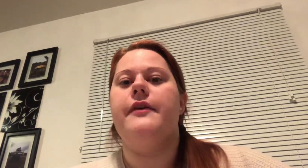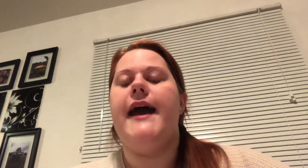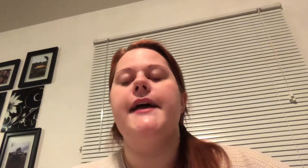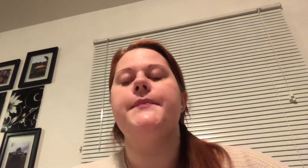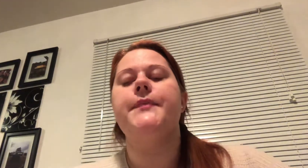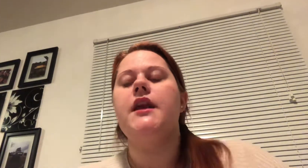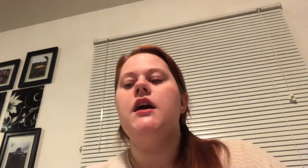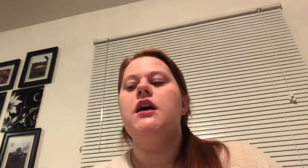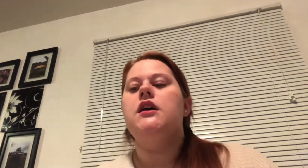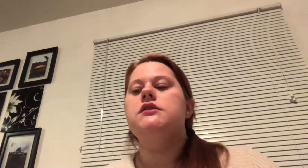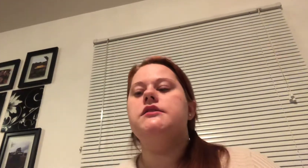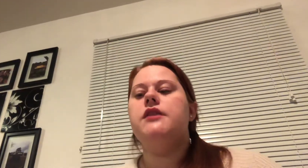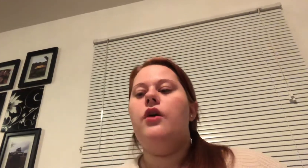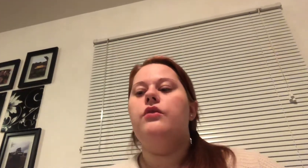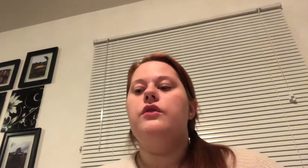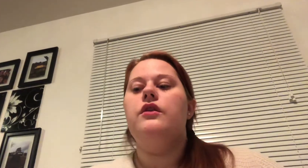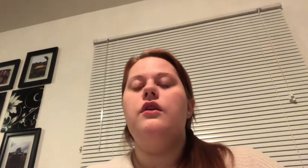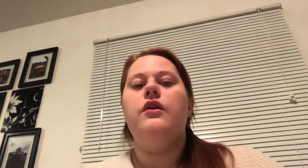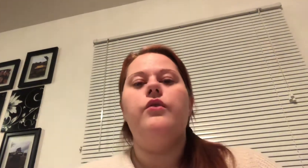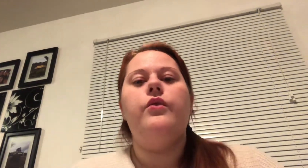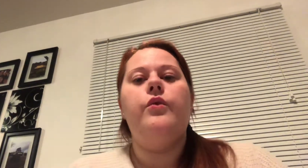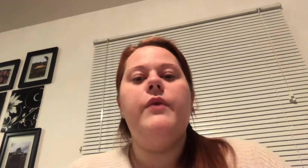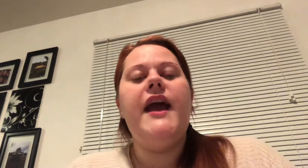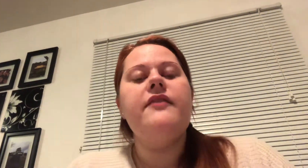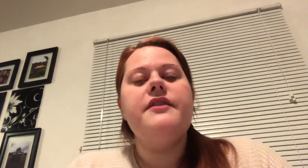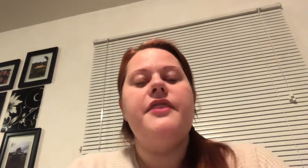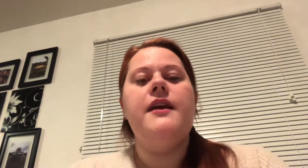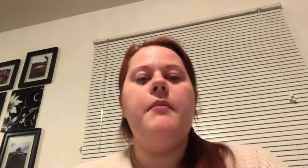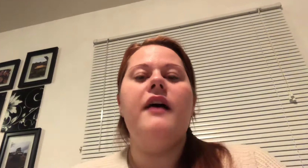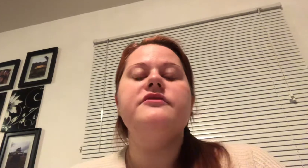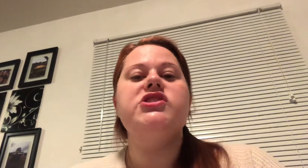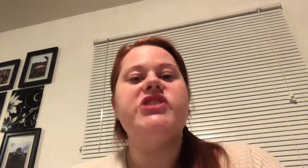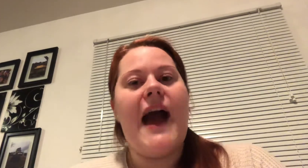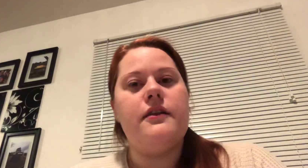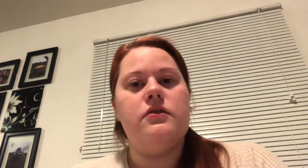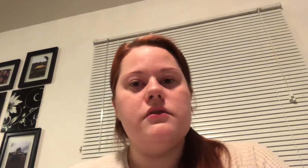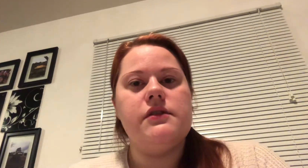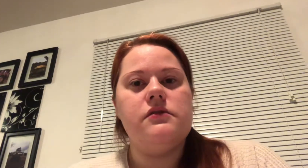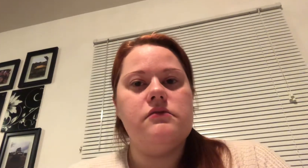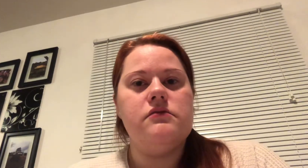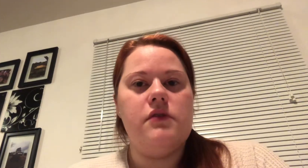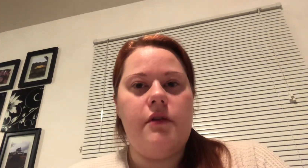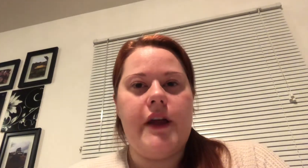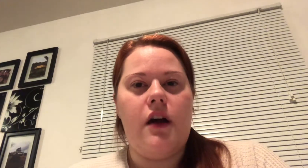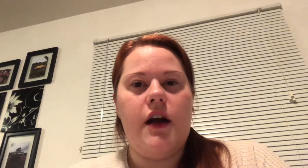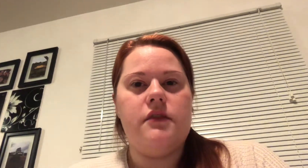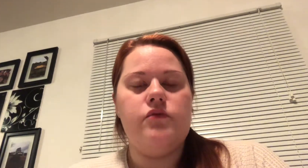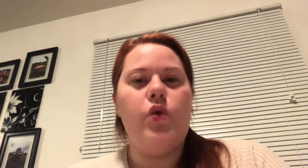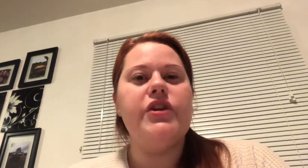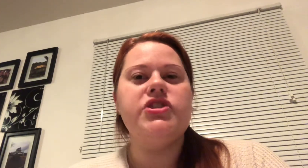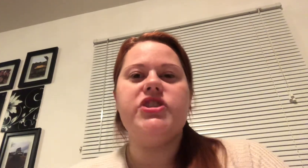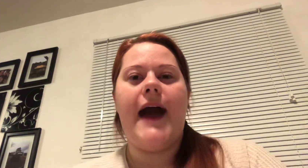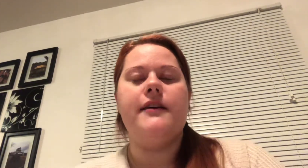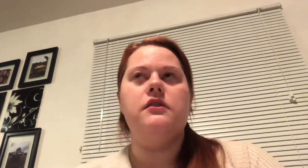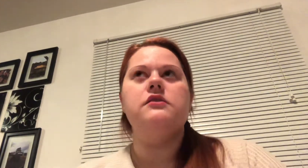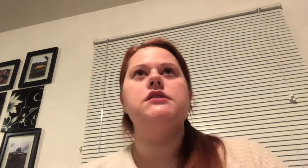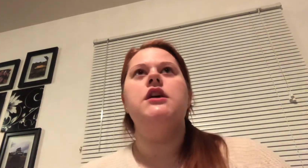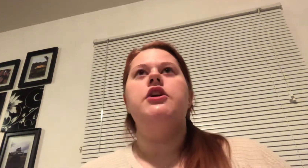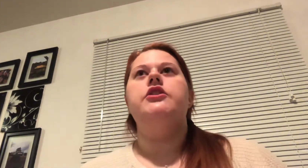okay? So, we have a theme of shackles going on. What are shackles? You